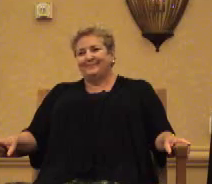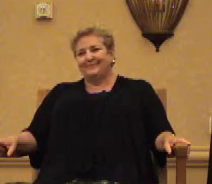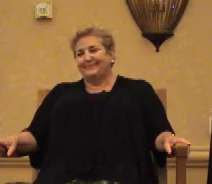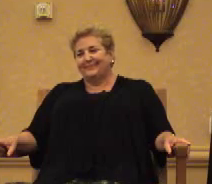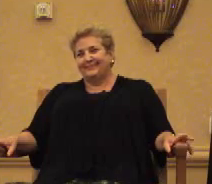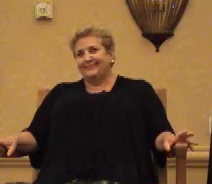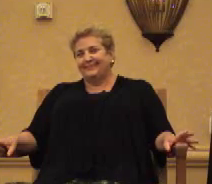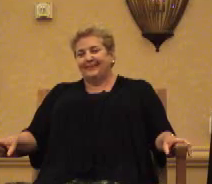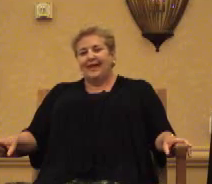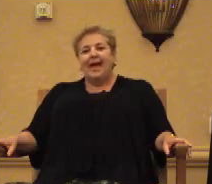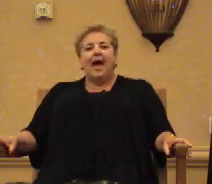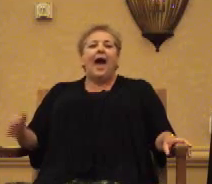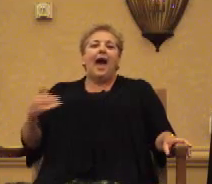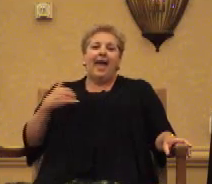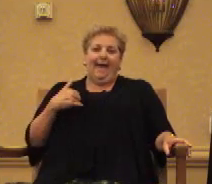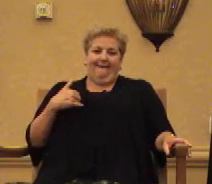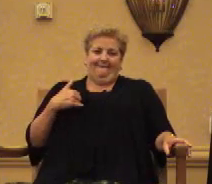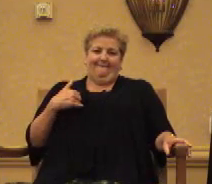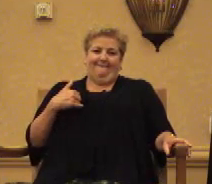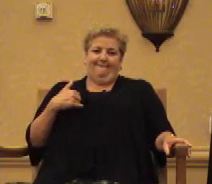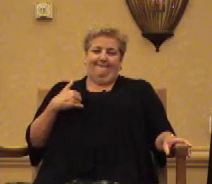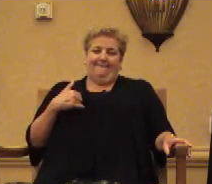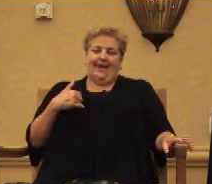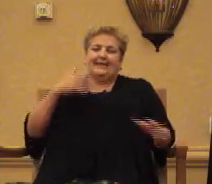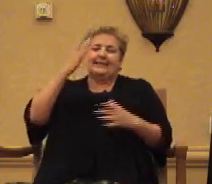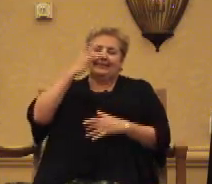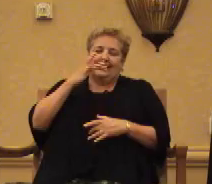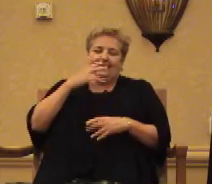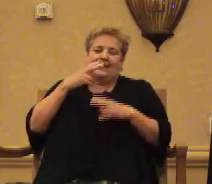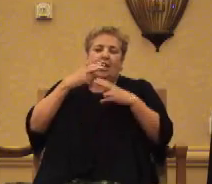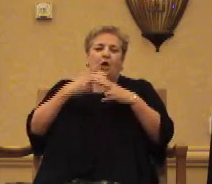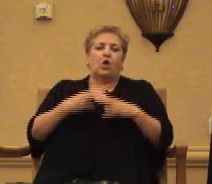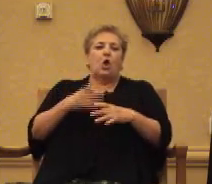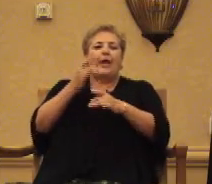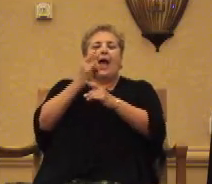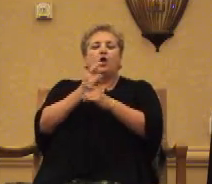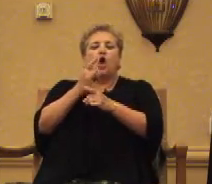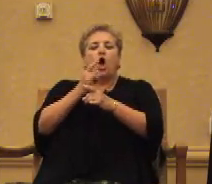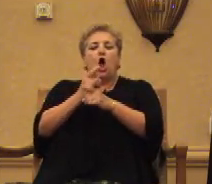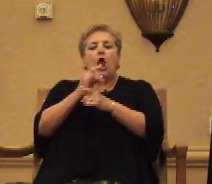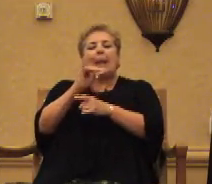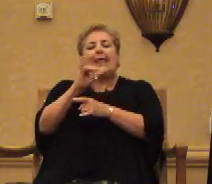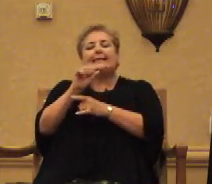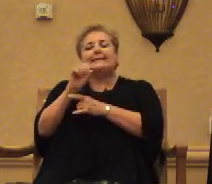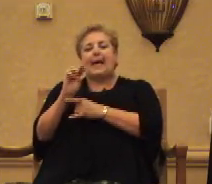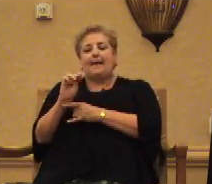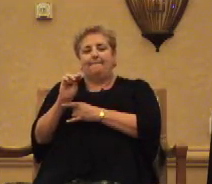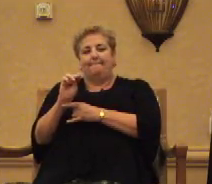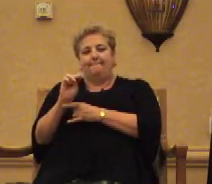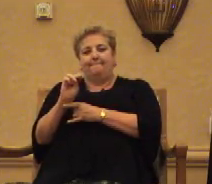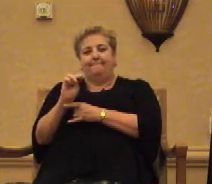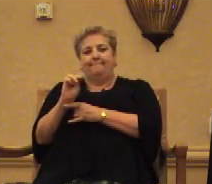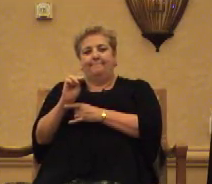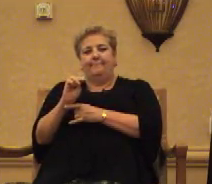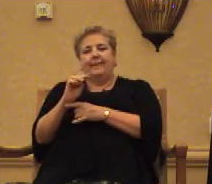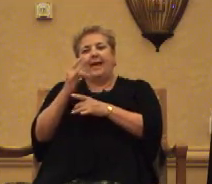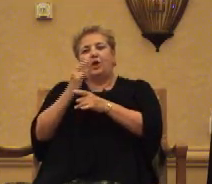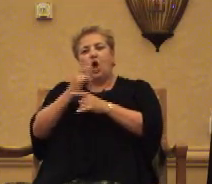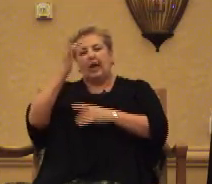I have a disease called alcoholism. It almost killed me, and oddly enough,